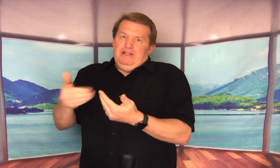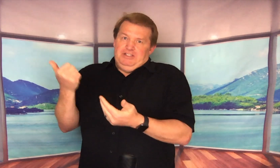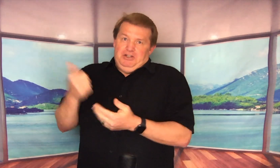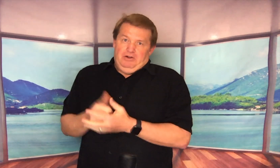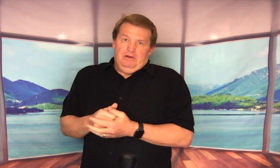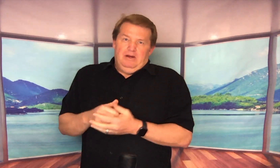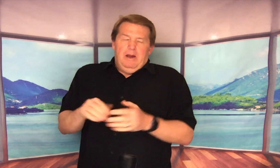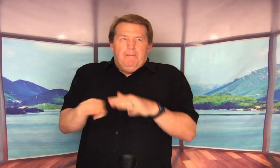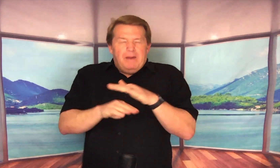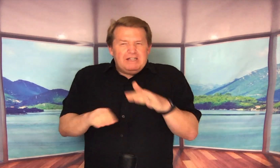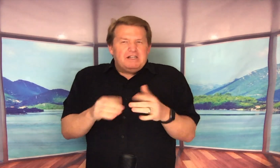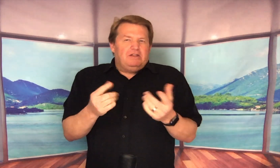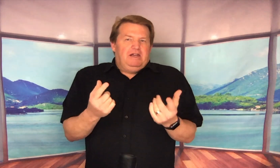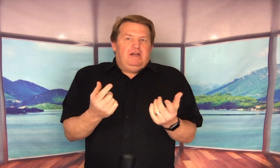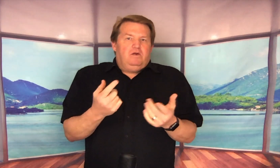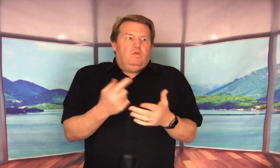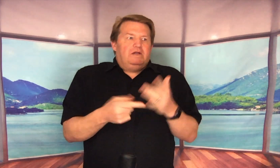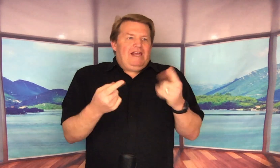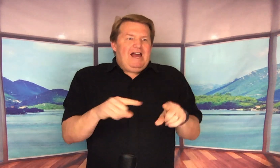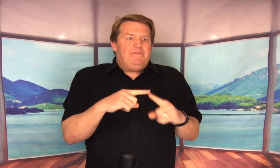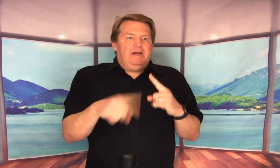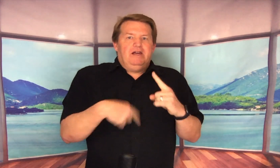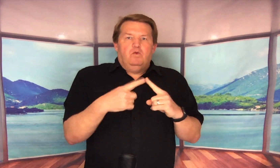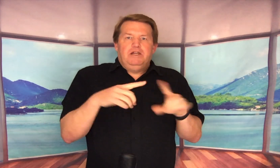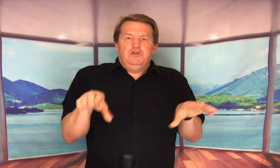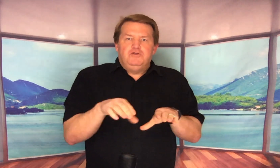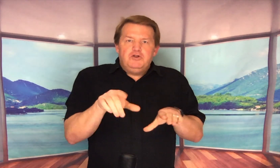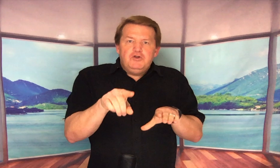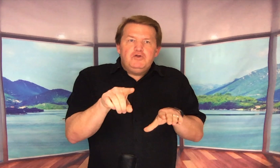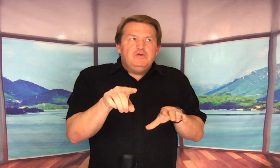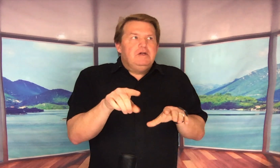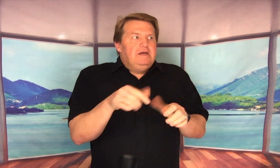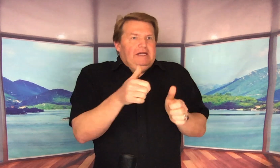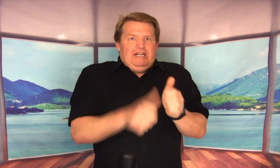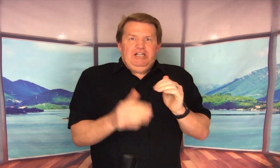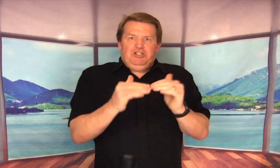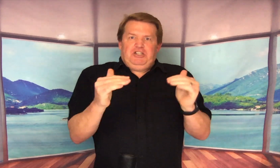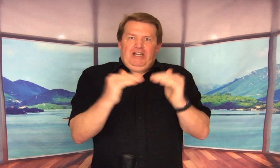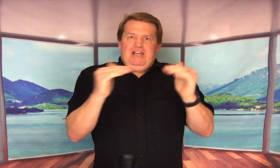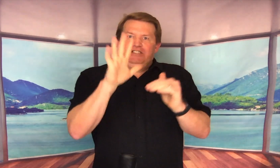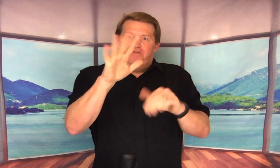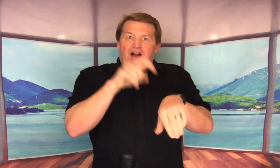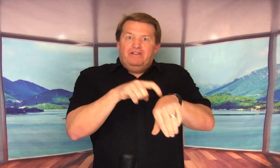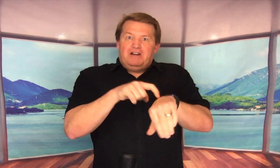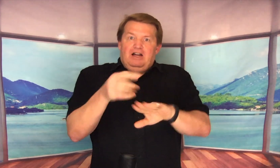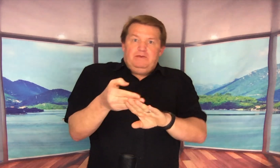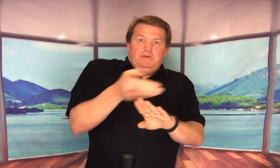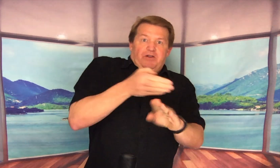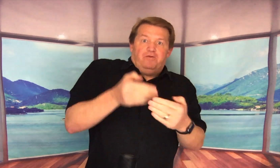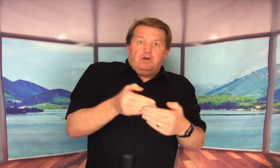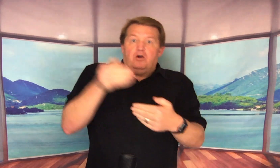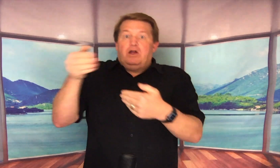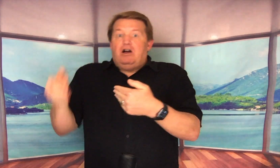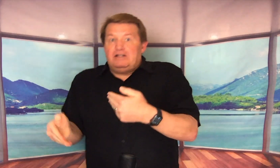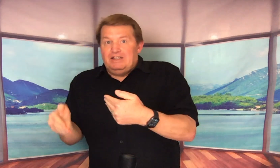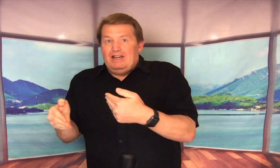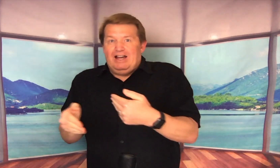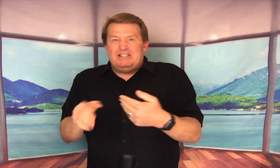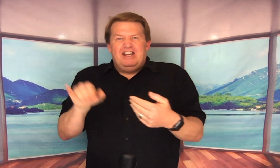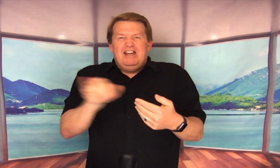easier. Basically, what's happening when you do each stage 5 times before going on to the next, it's